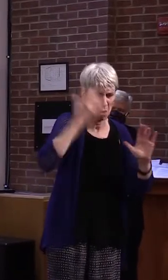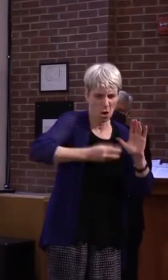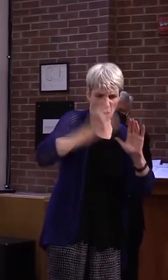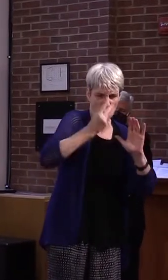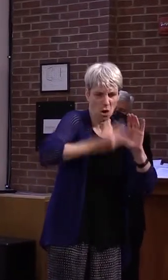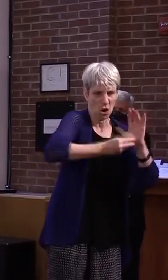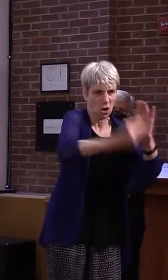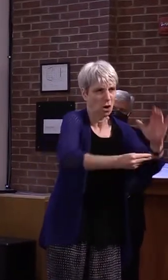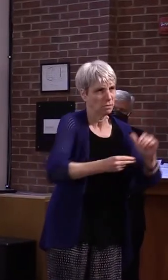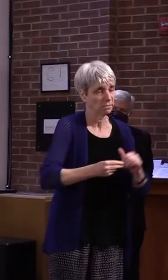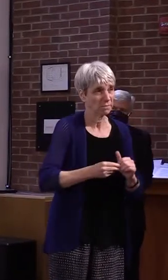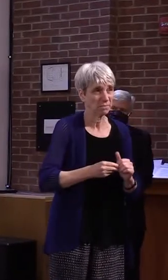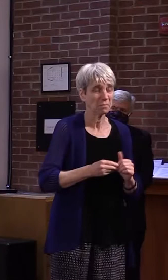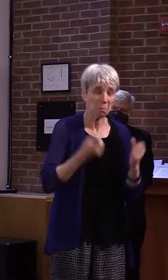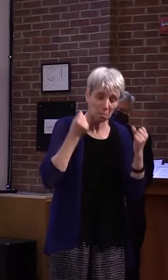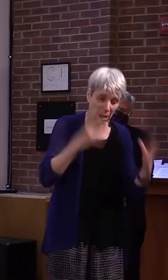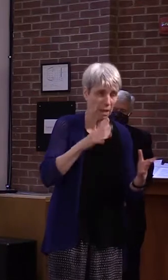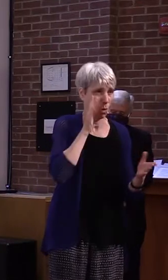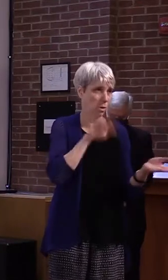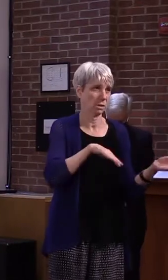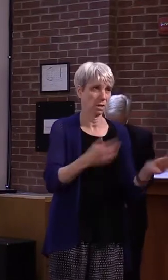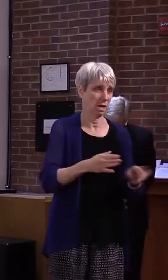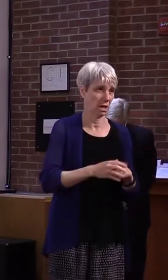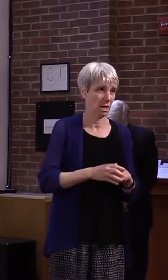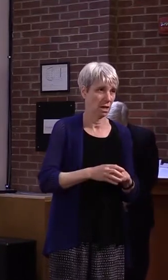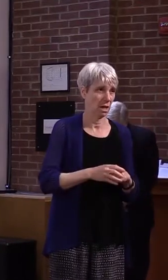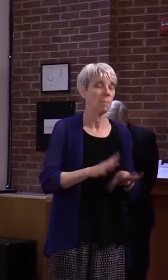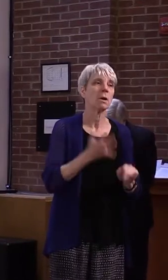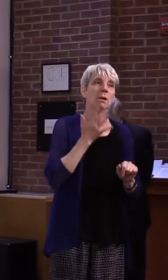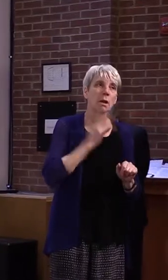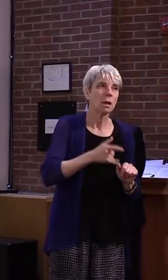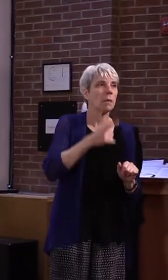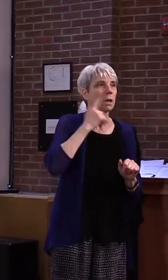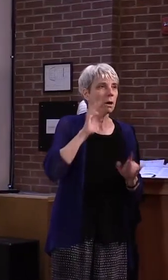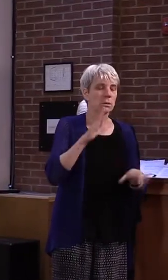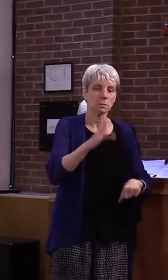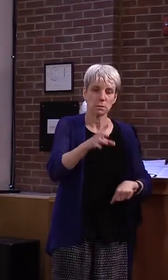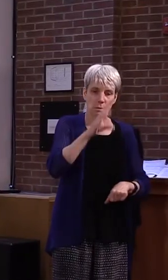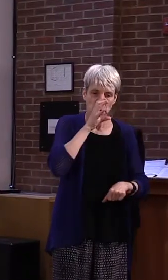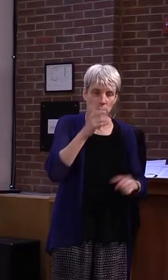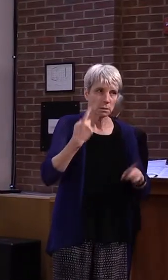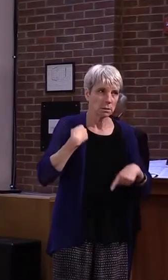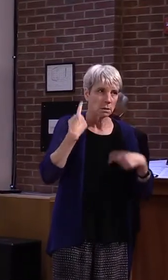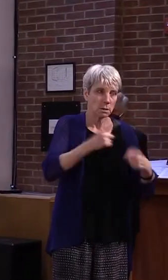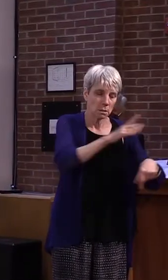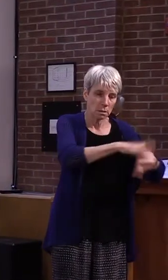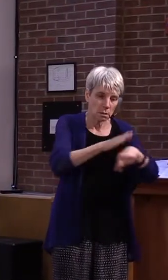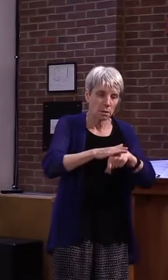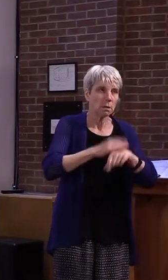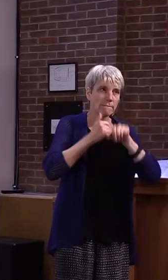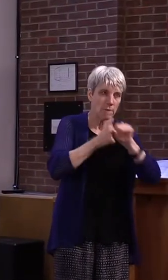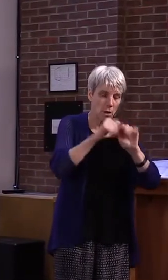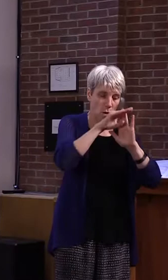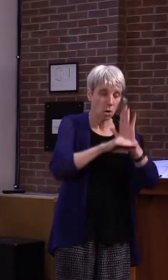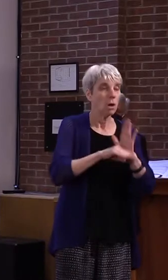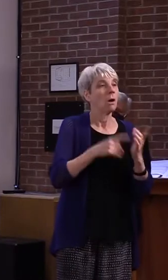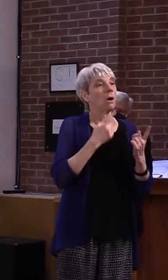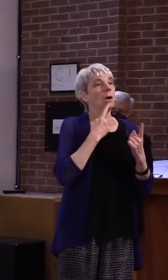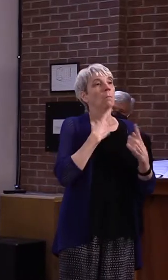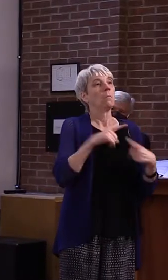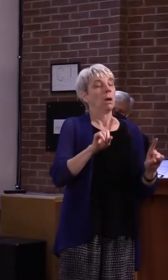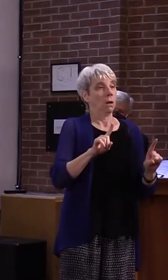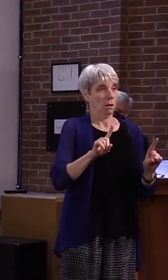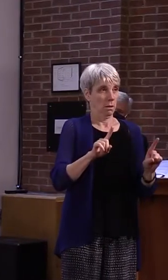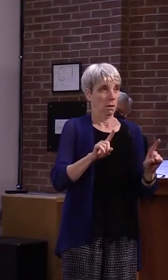a much larger death rate, much larger case count throughout this state and throughout the whole United States. So we wouldn't be talking